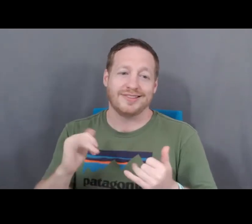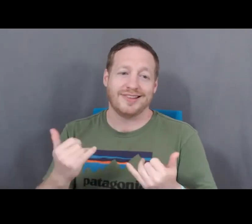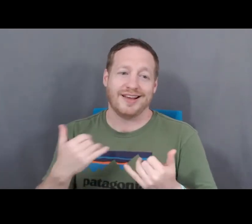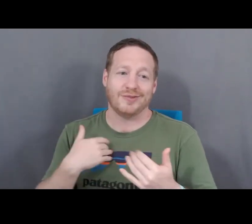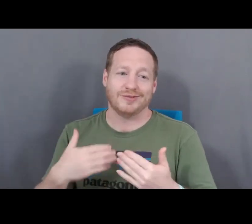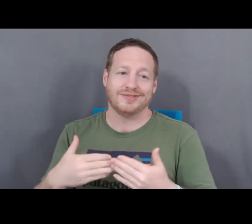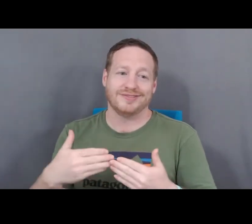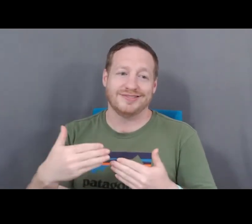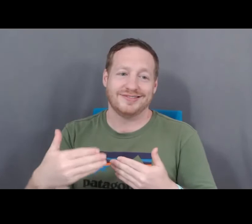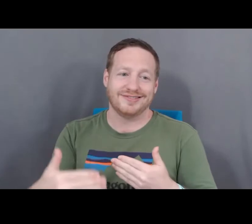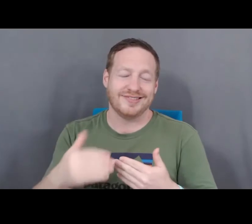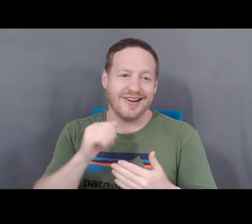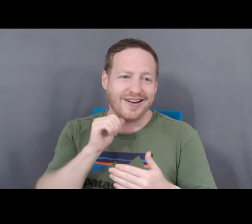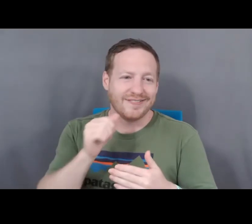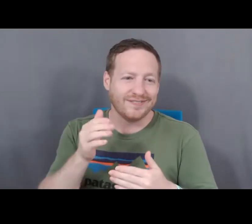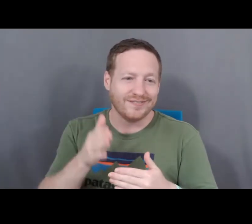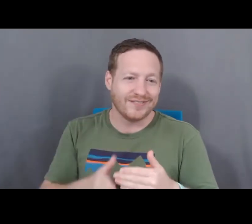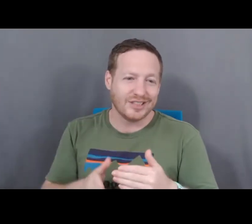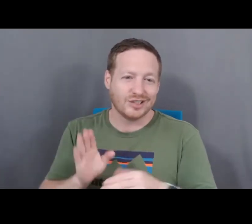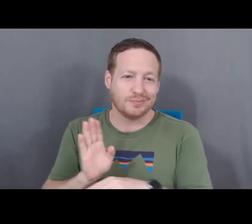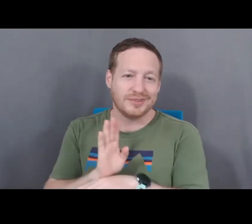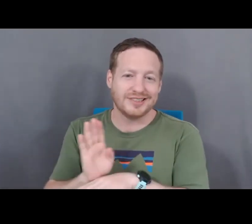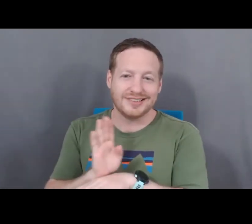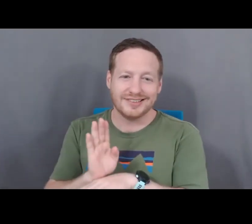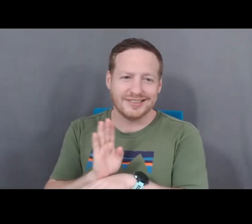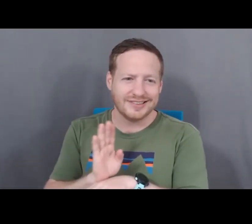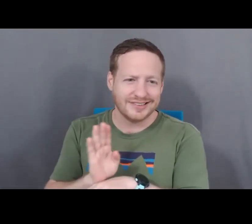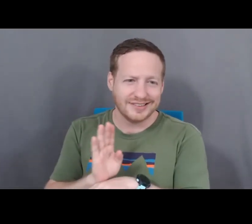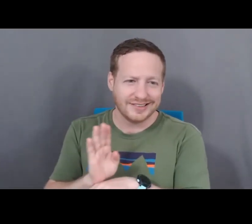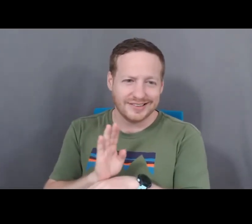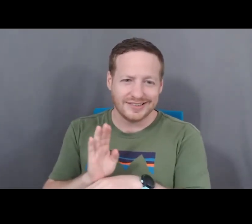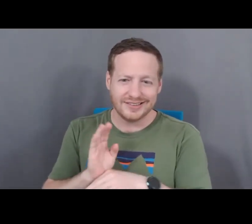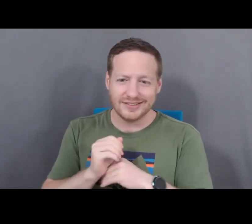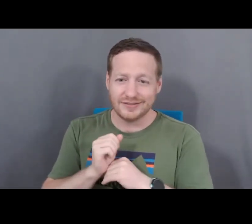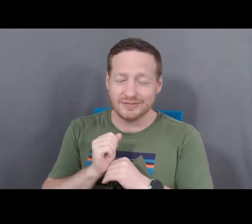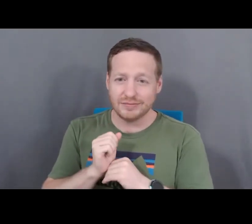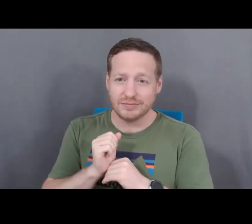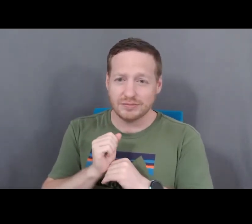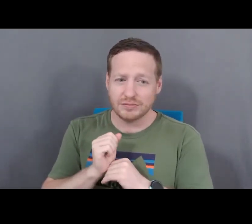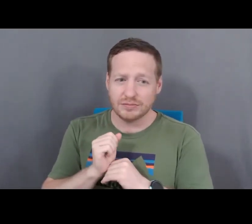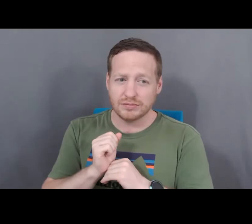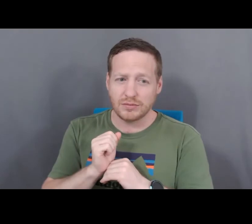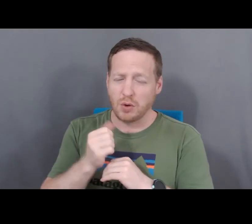Yes. Okay, so I'm going to move on to the next item, which is unfinished business.